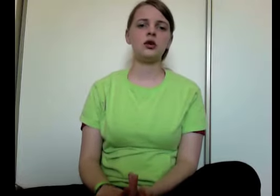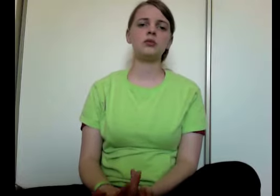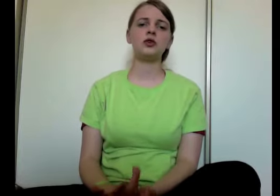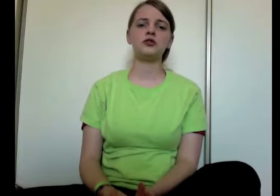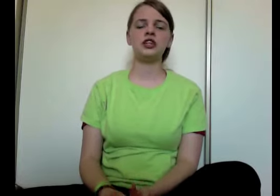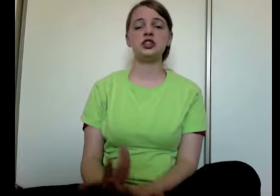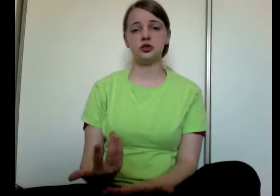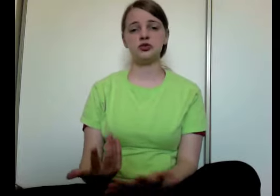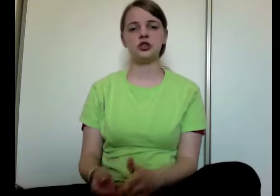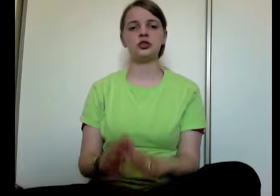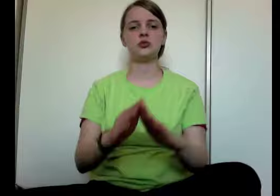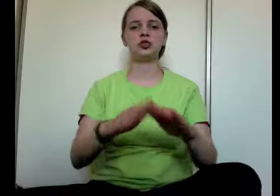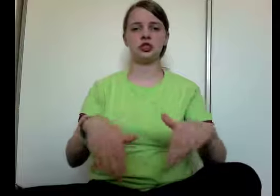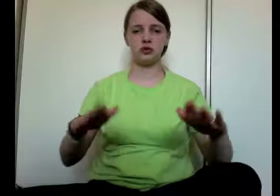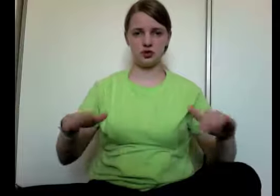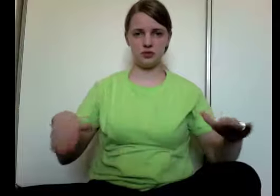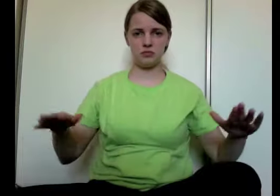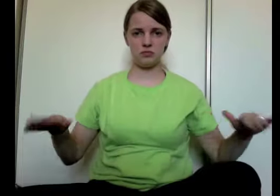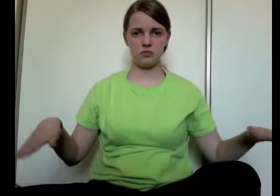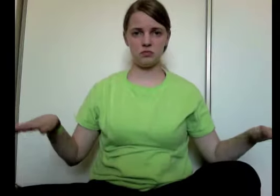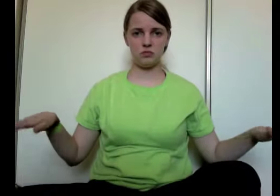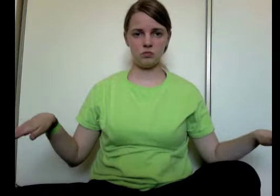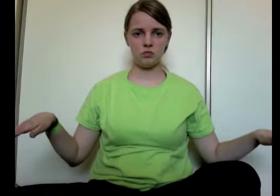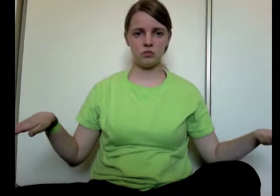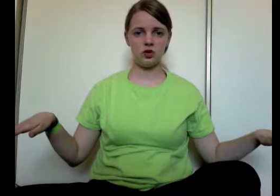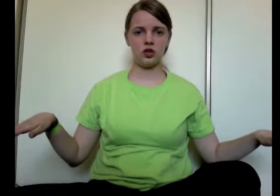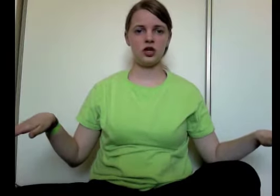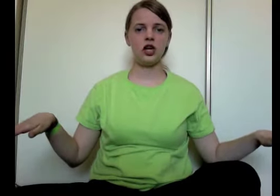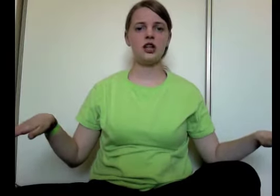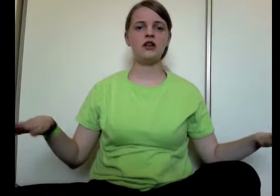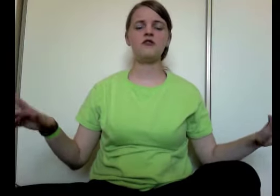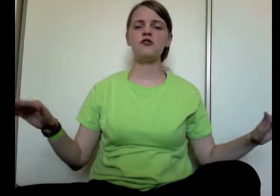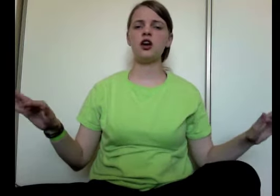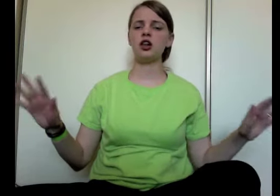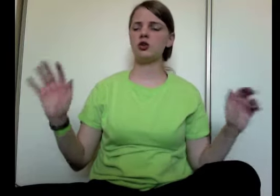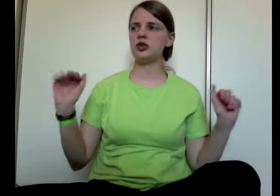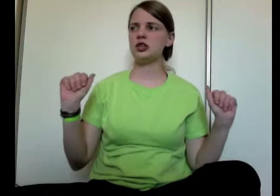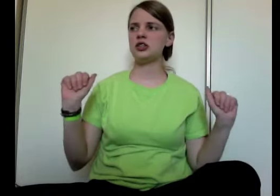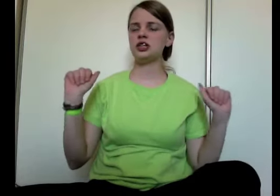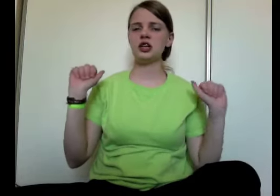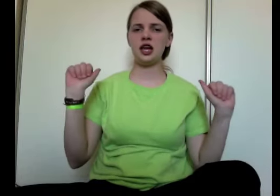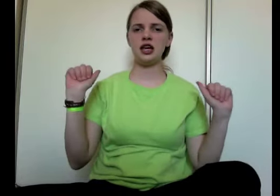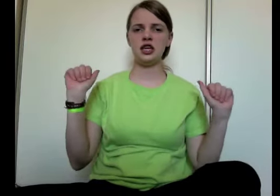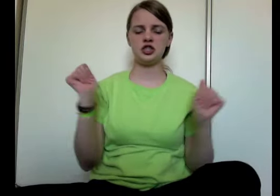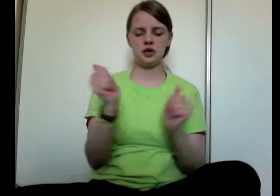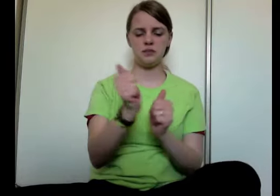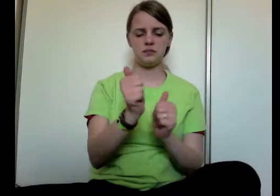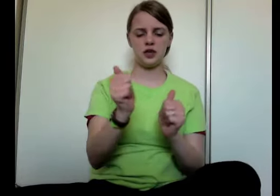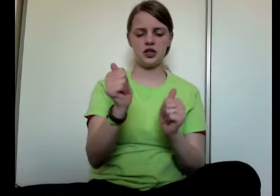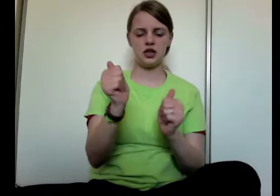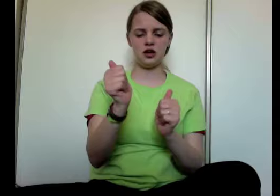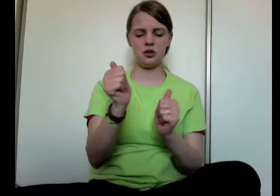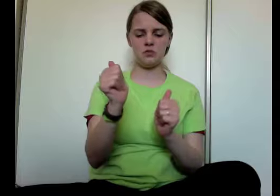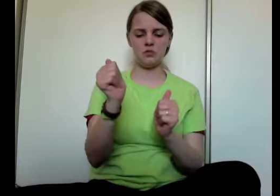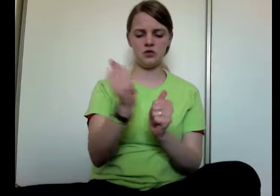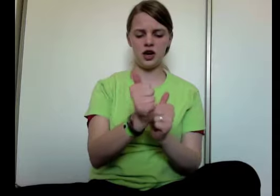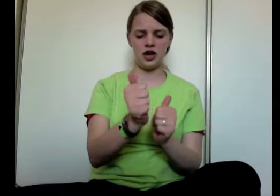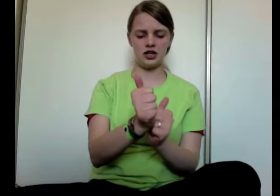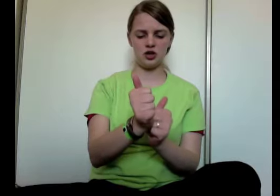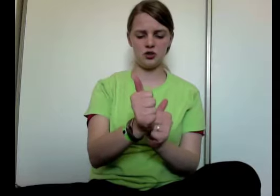little feet, children, so children, and then follow is a hand shape, and then the right hand goes like